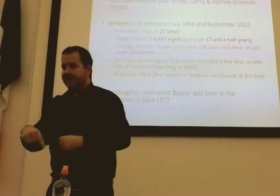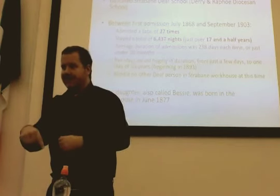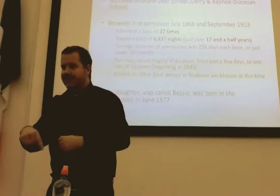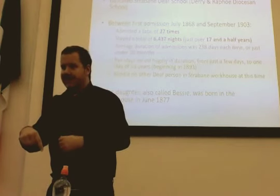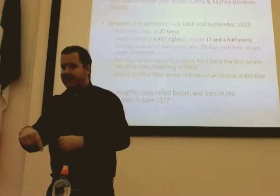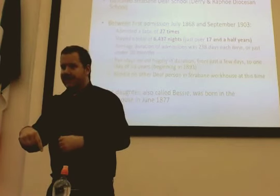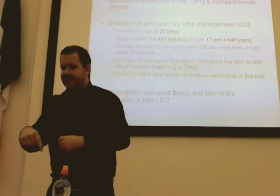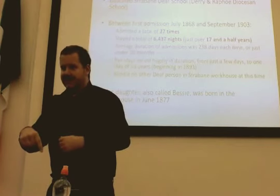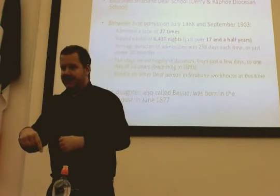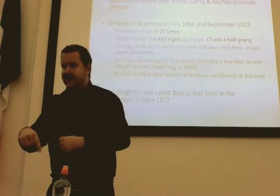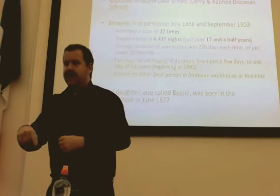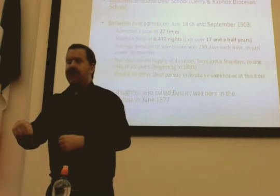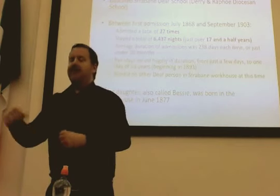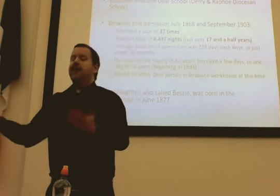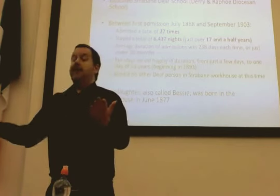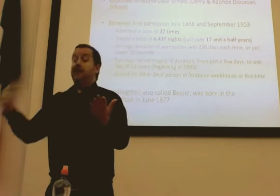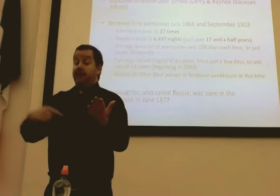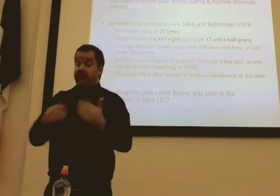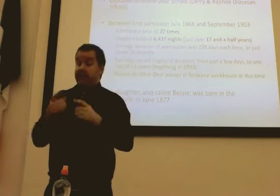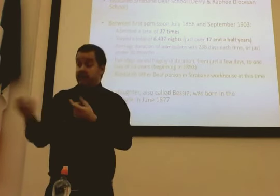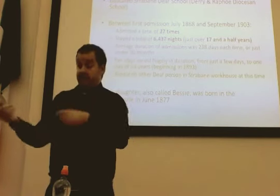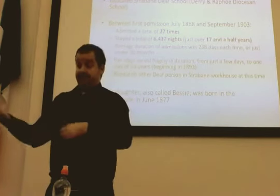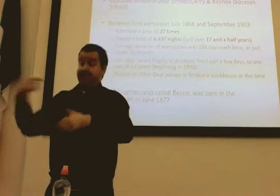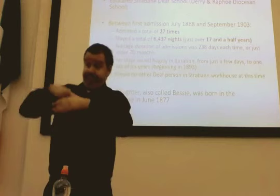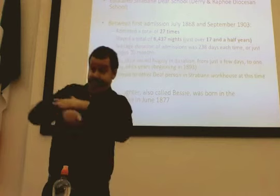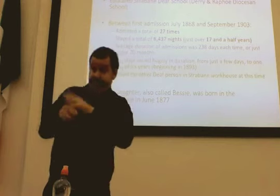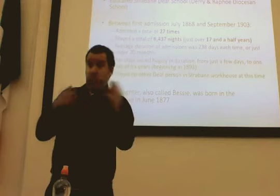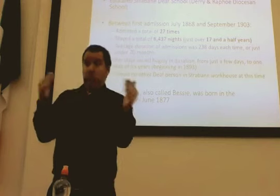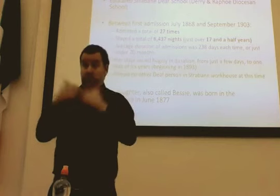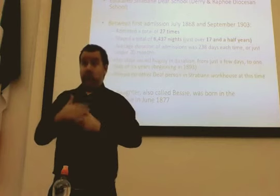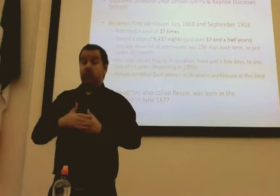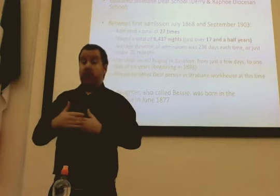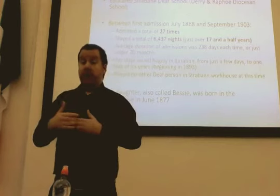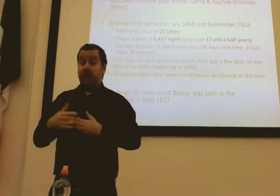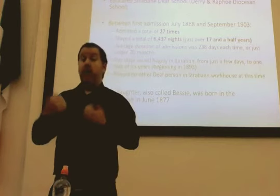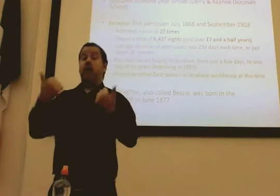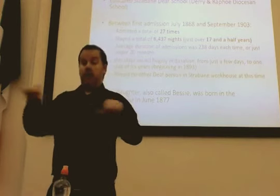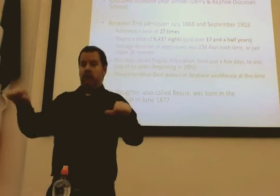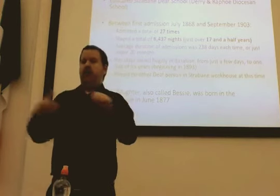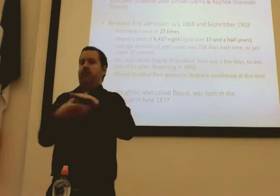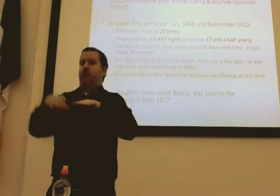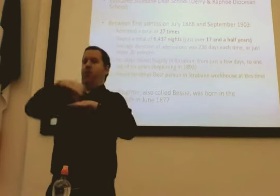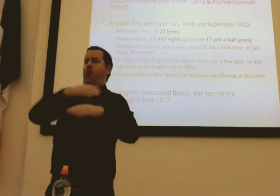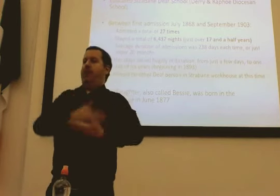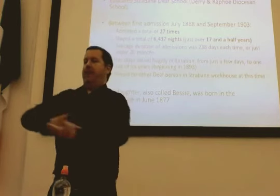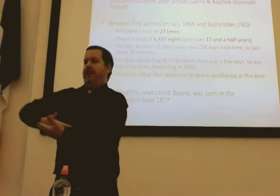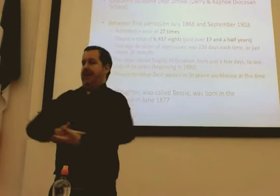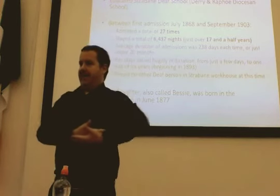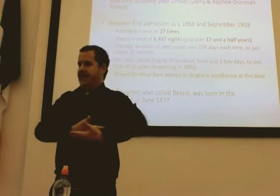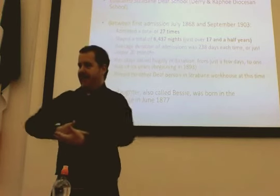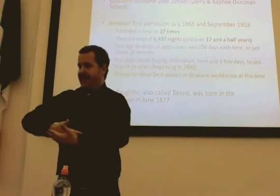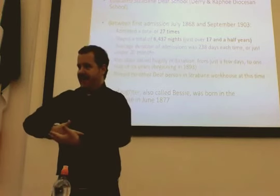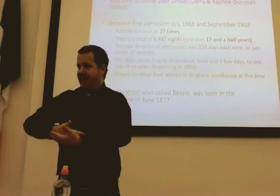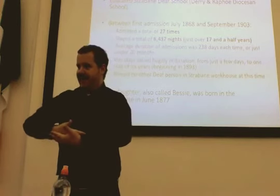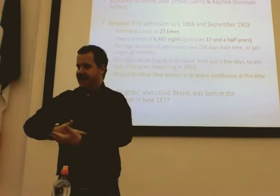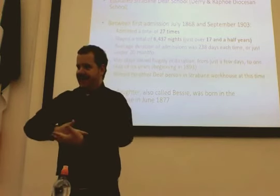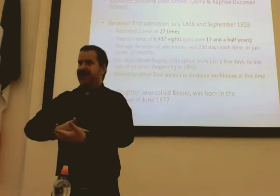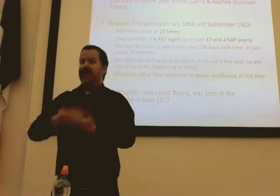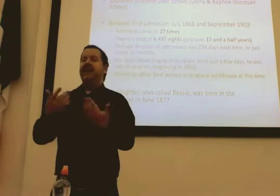times, and then on one occasion when she's being re-entered into the workhouse, it records the fact that she's pregnant. So she stayed there throughout her pregnancy and gave birth